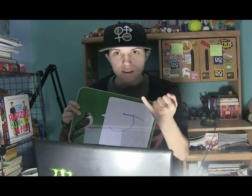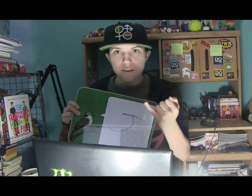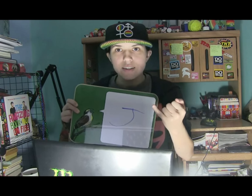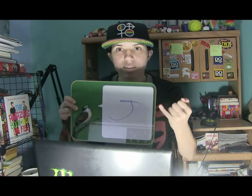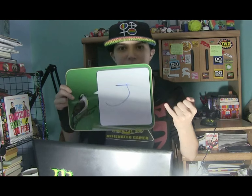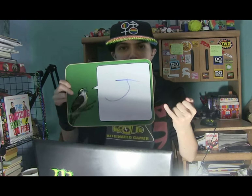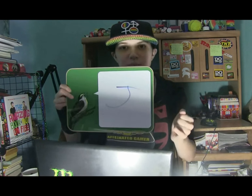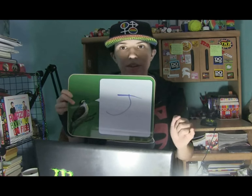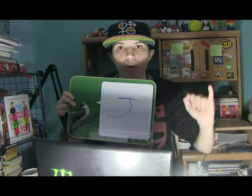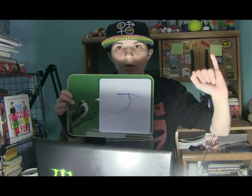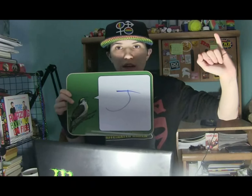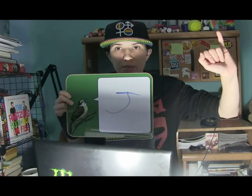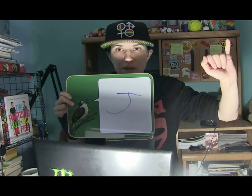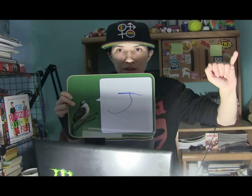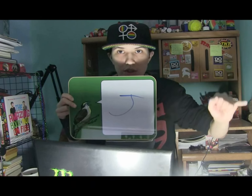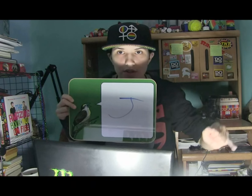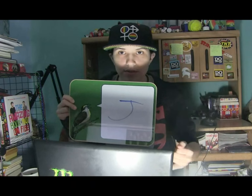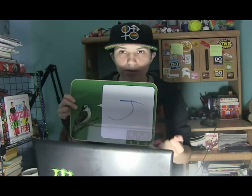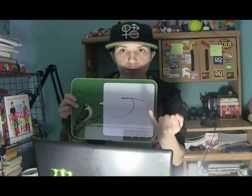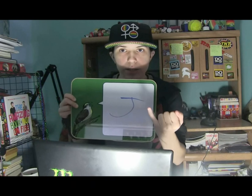Alright? One more time. We scoop it.